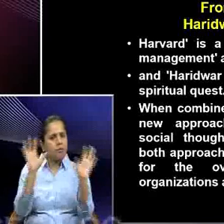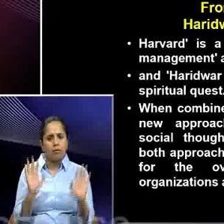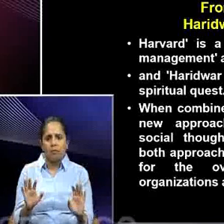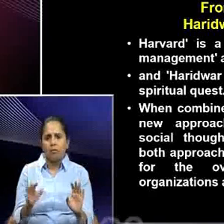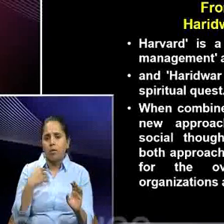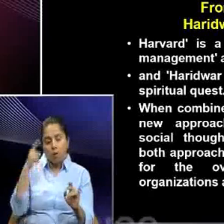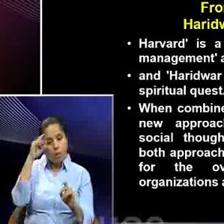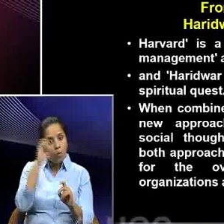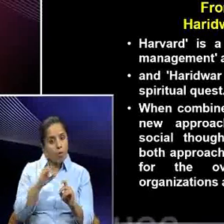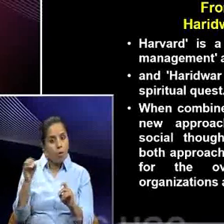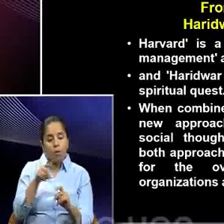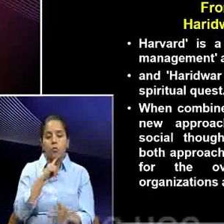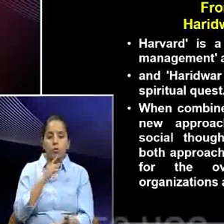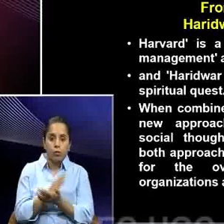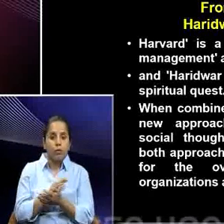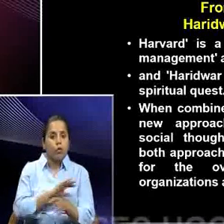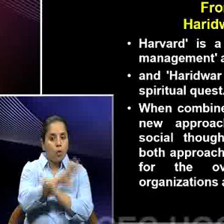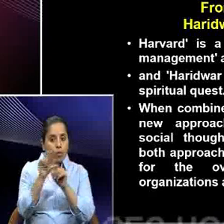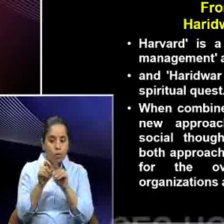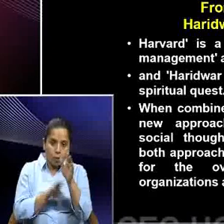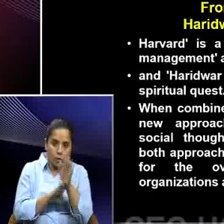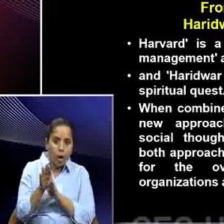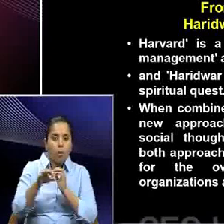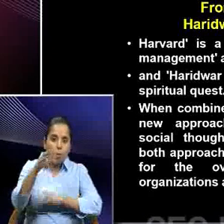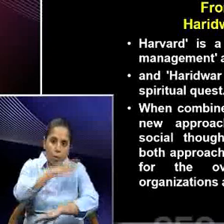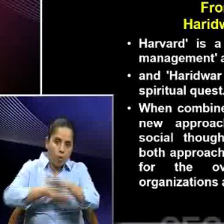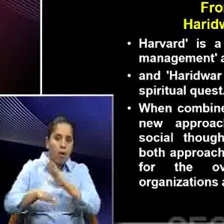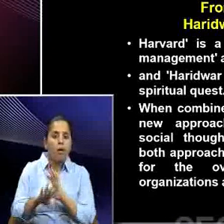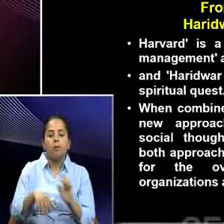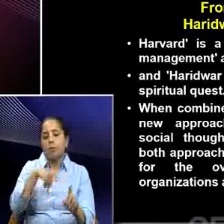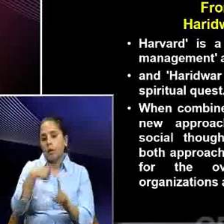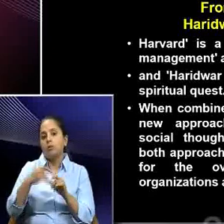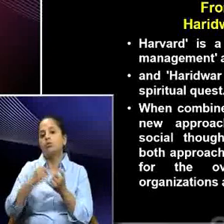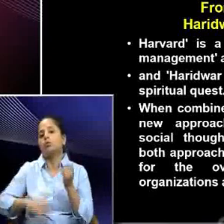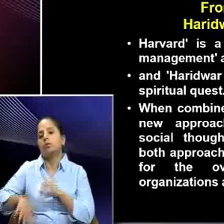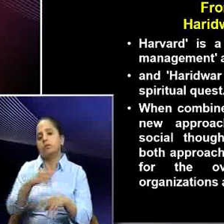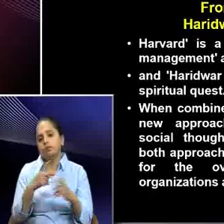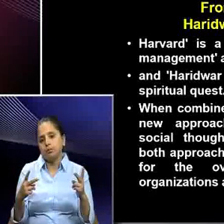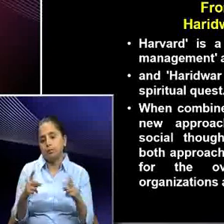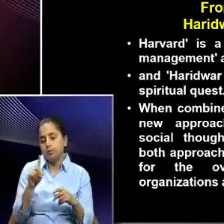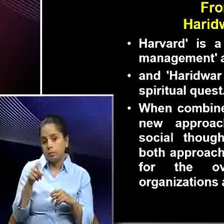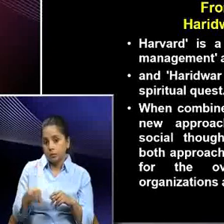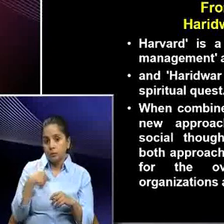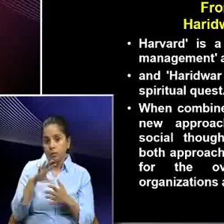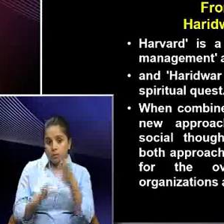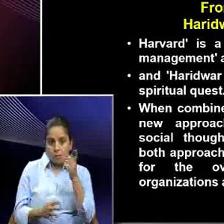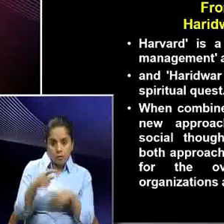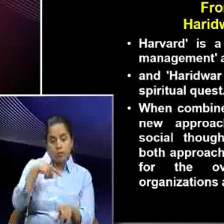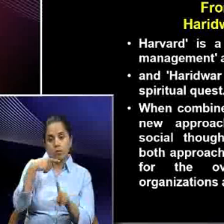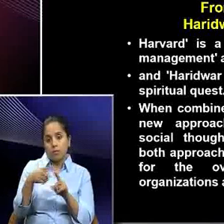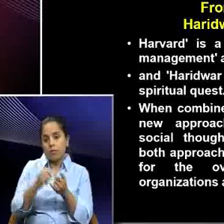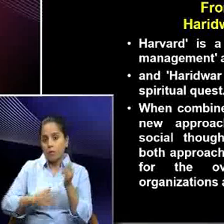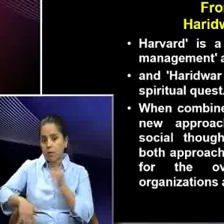to ensure the overall development of organization as well as society. And once our organization and societies, they